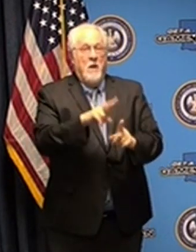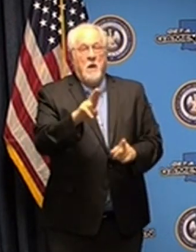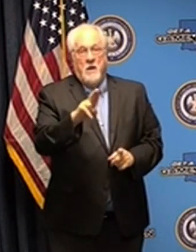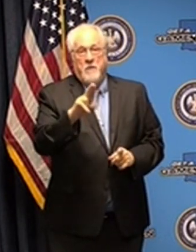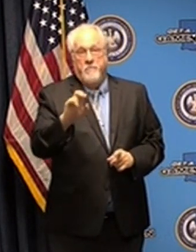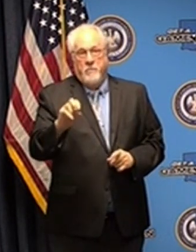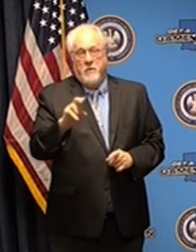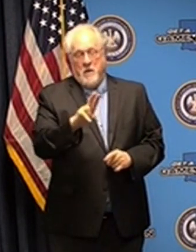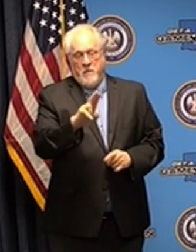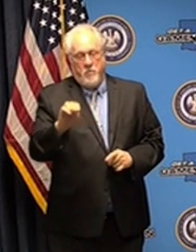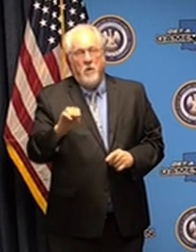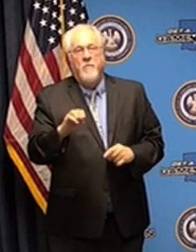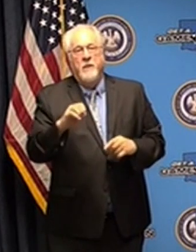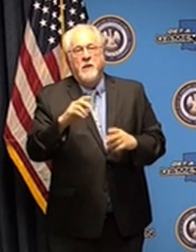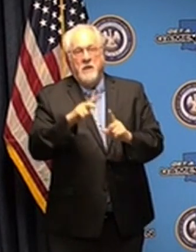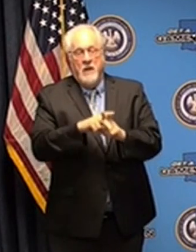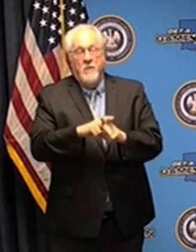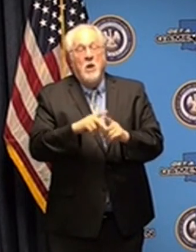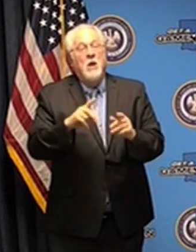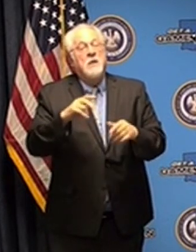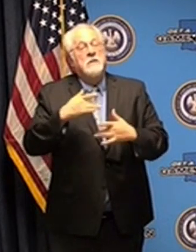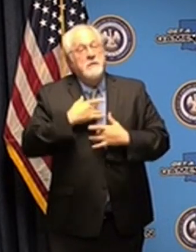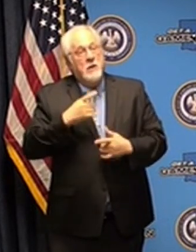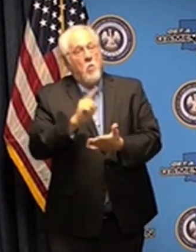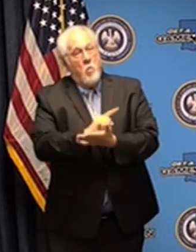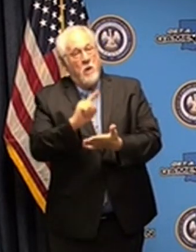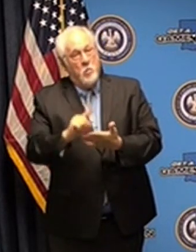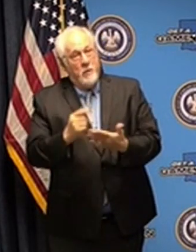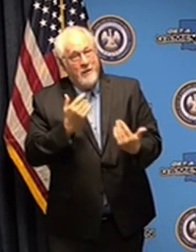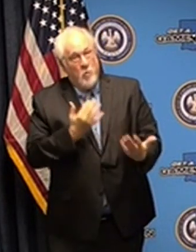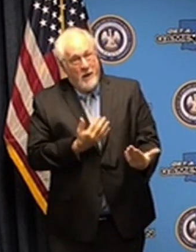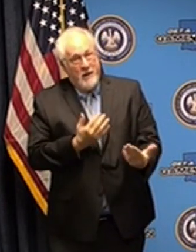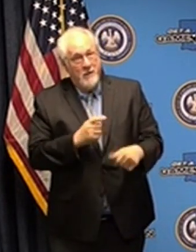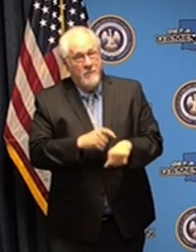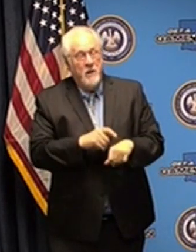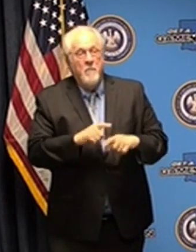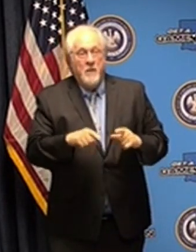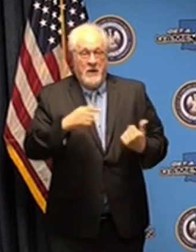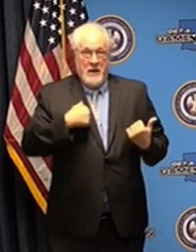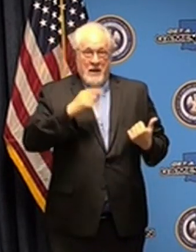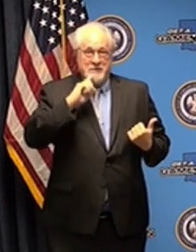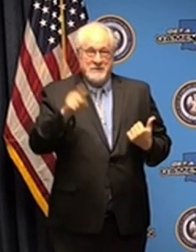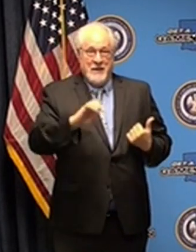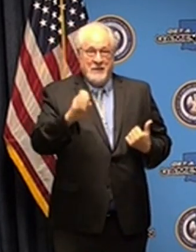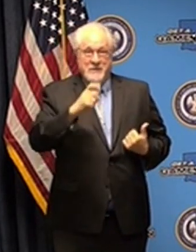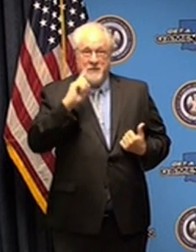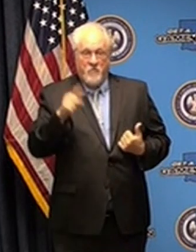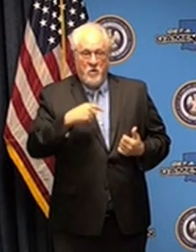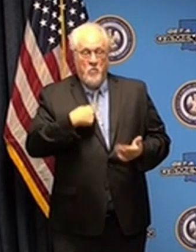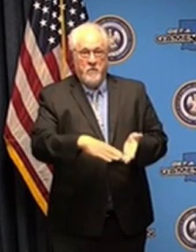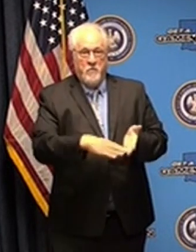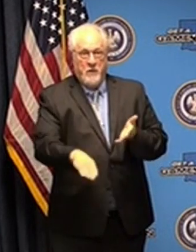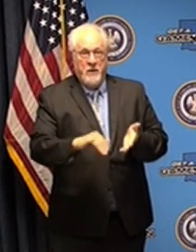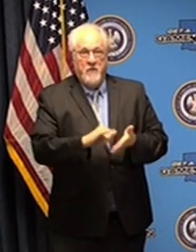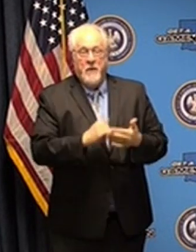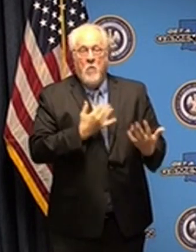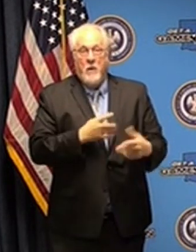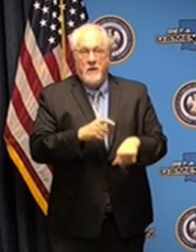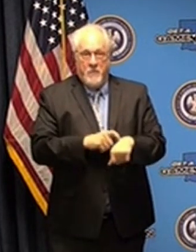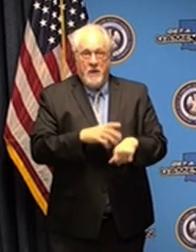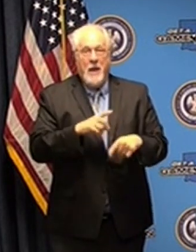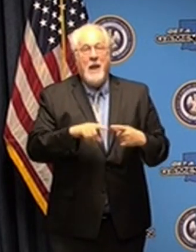claim. Usually there's a one-week waiting period. By the executive order that I signed, we have waived that waiting period